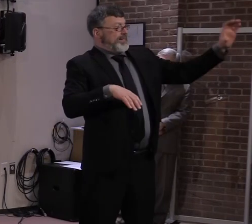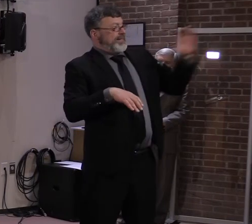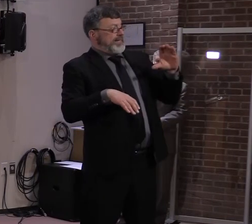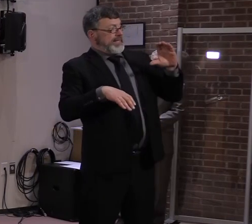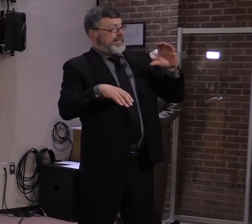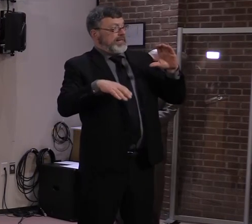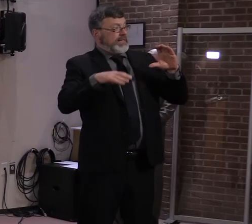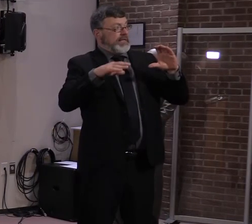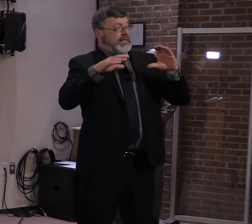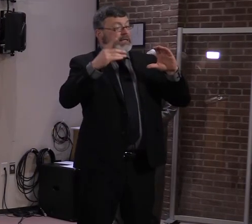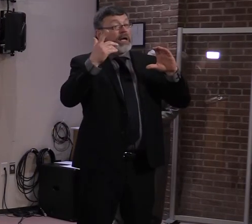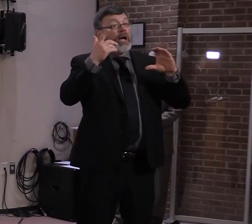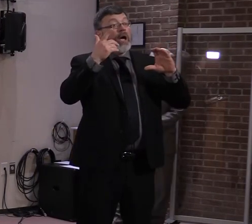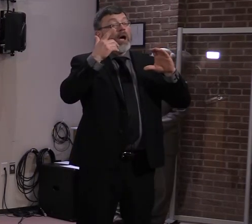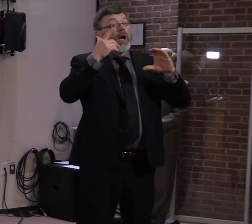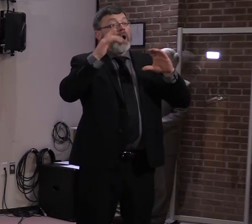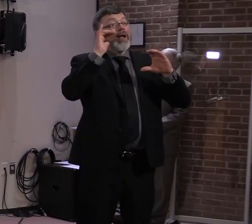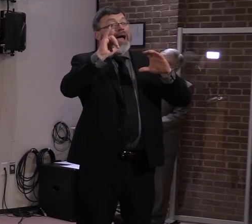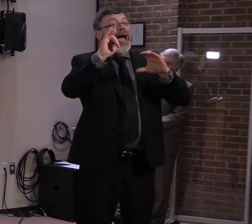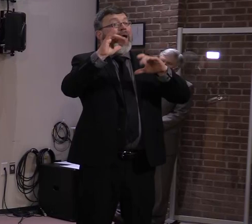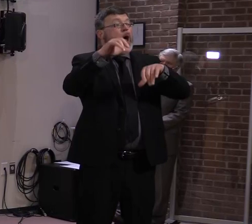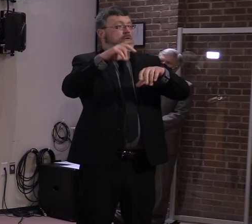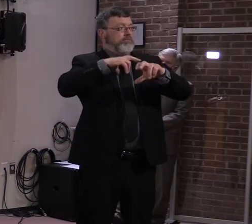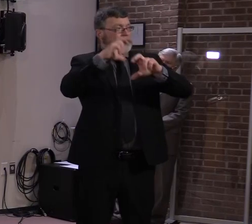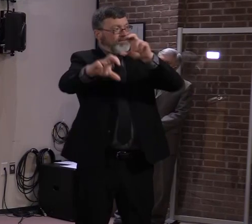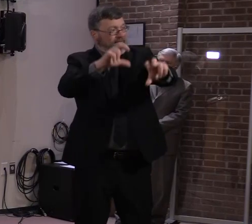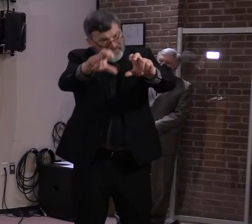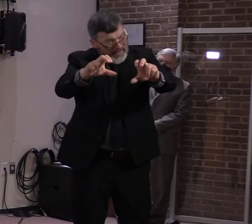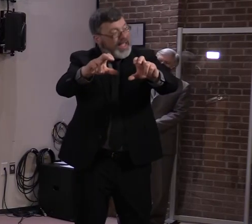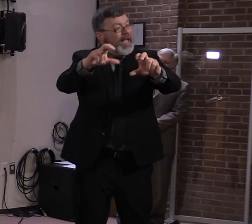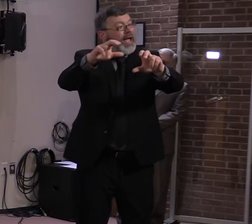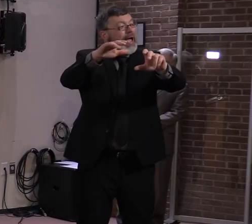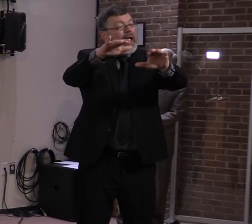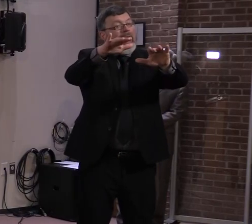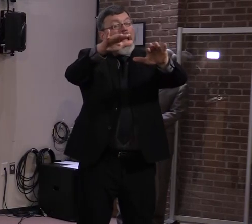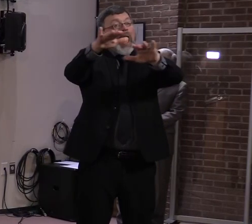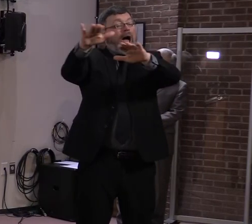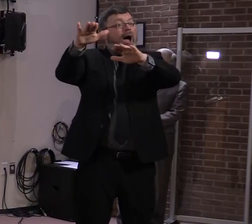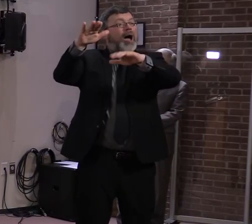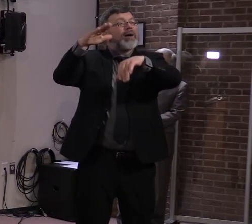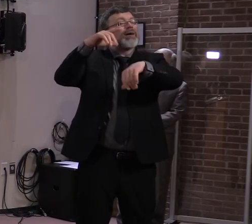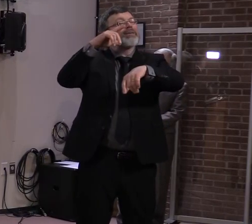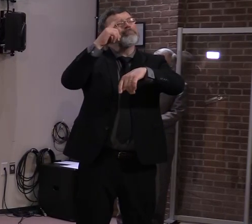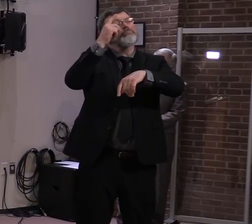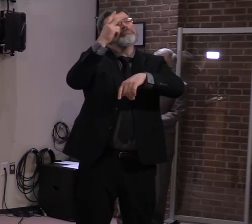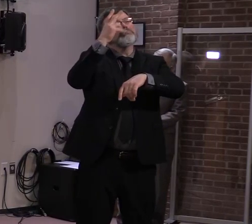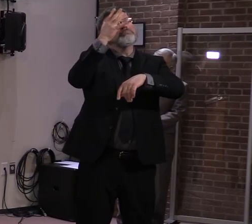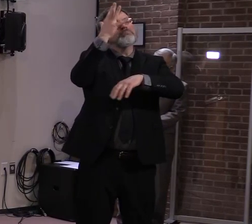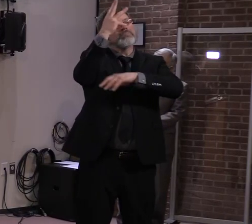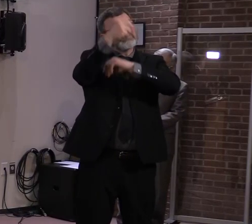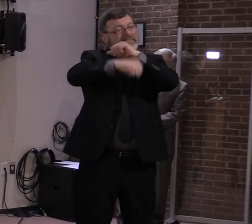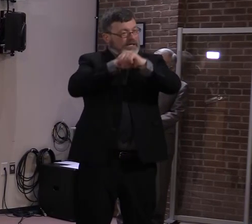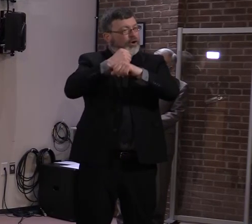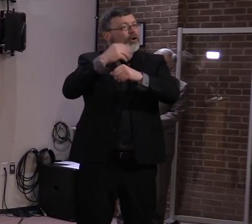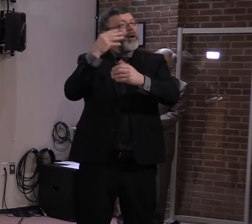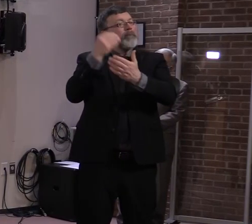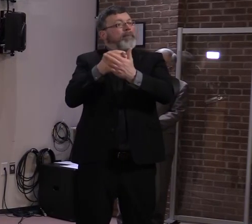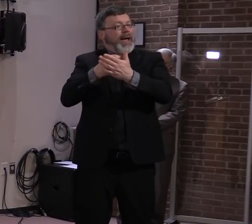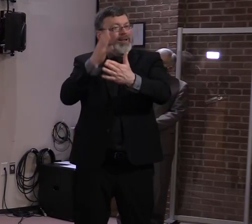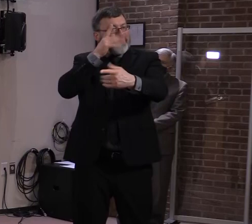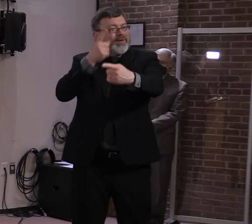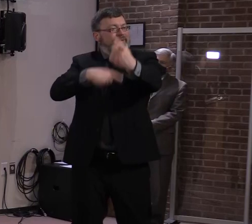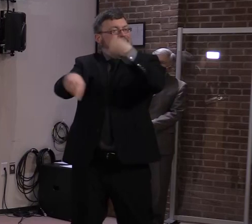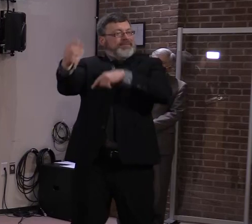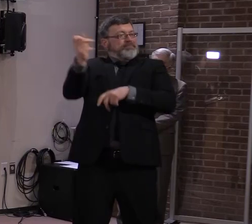for budgetary holes. You know, I mean, this is not an ongoing expense. These are things that we need